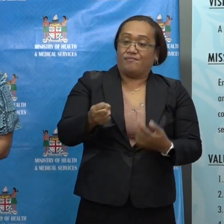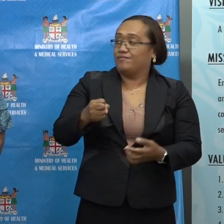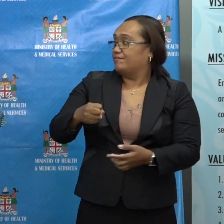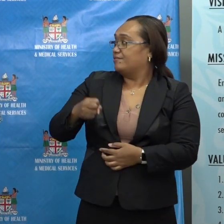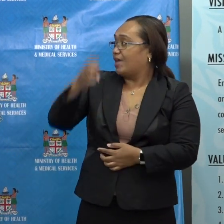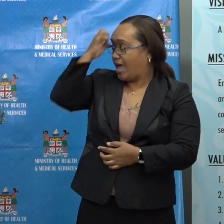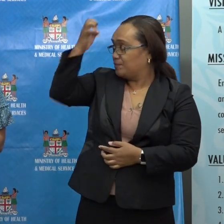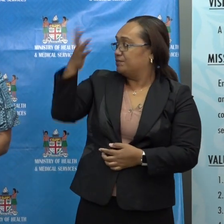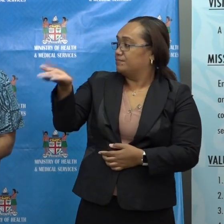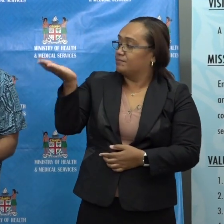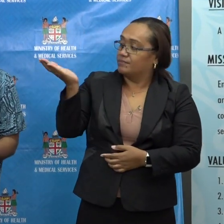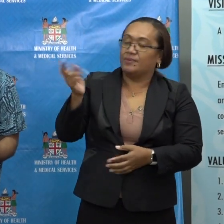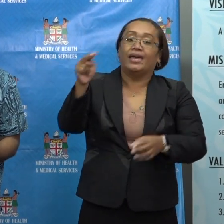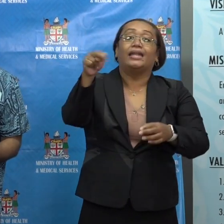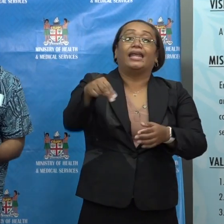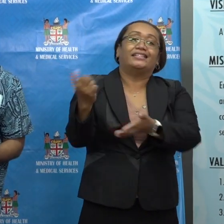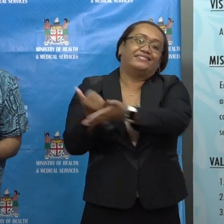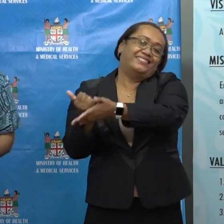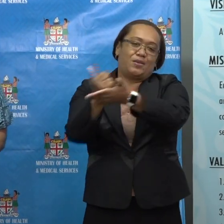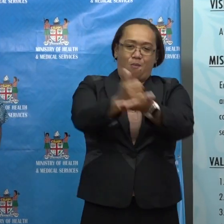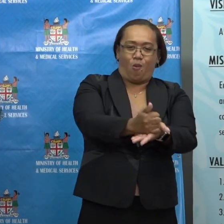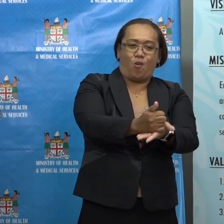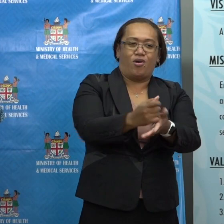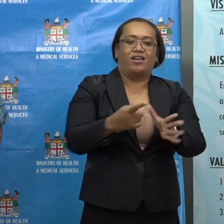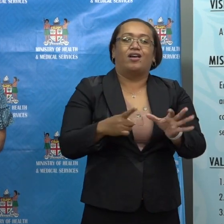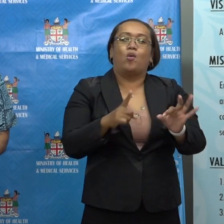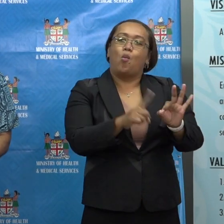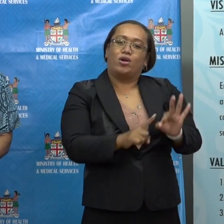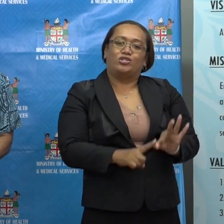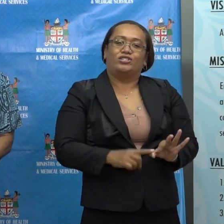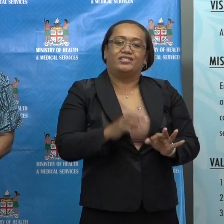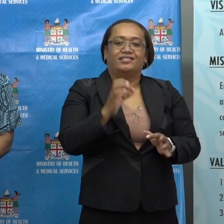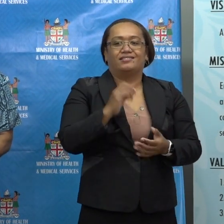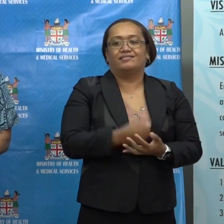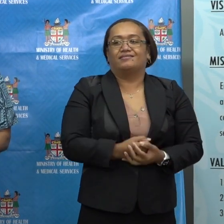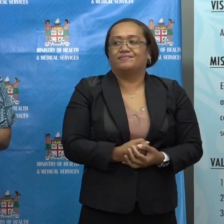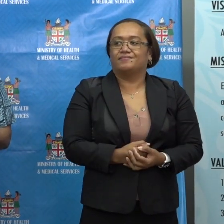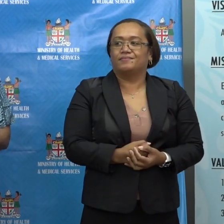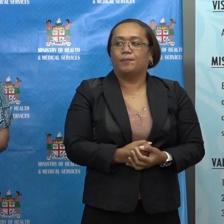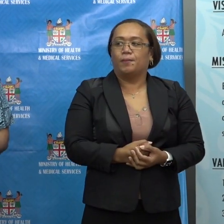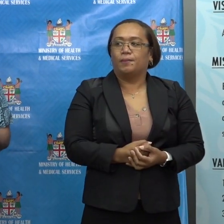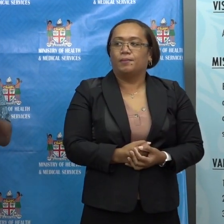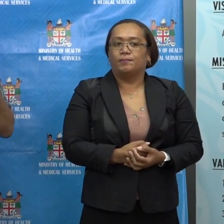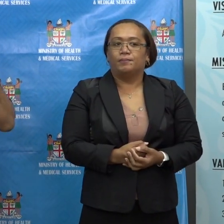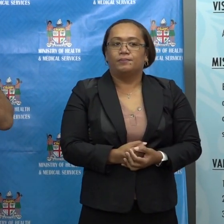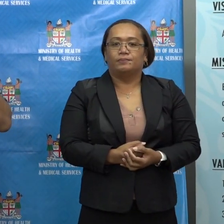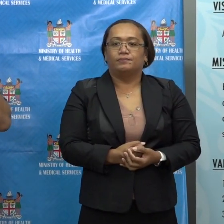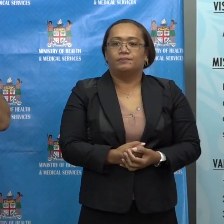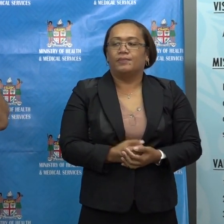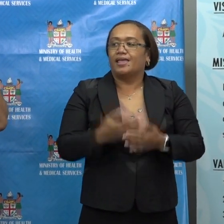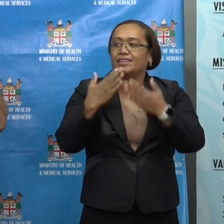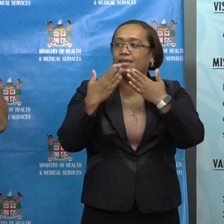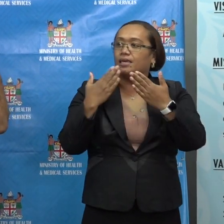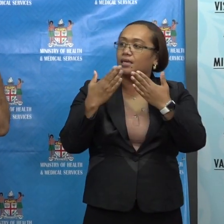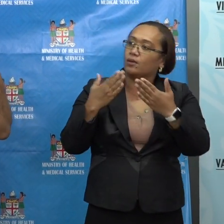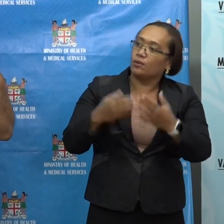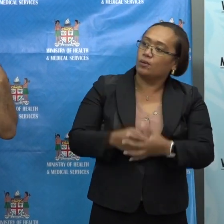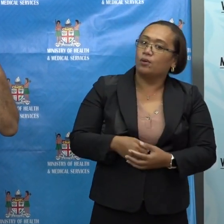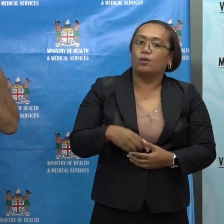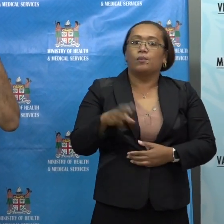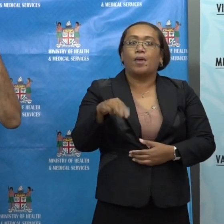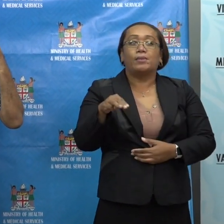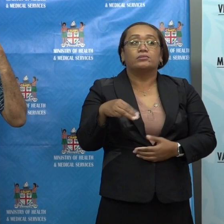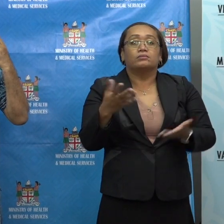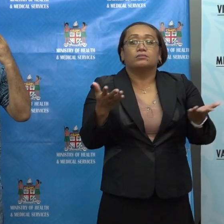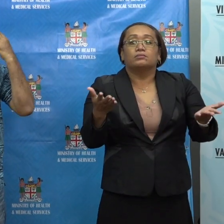in case I may need some support with regards to some of the questions that have been asked. Thank you. Thank you very much. Members of the media will now open